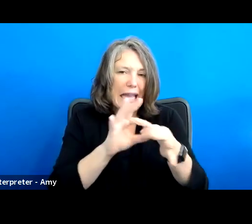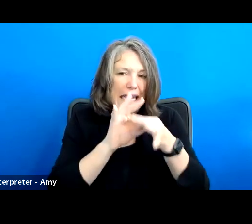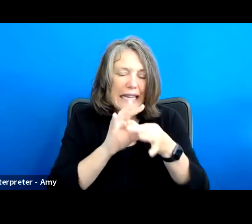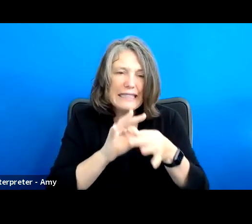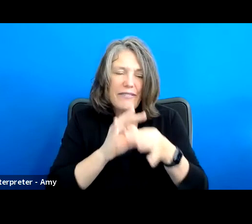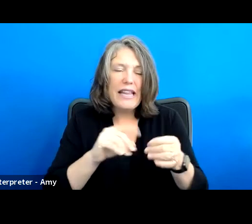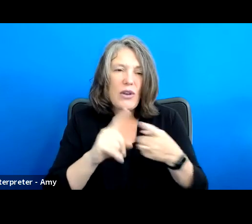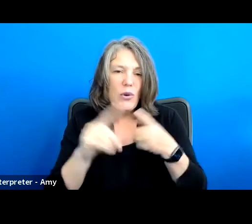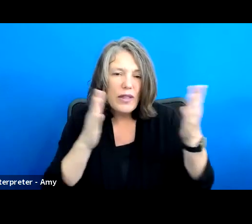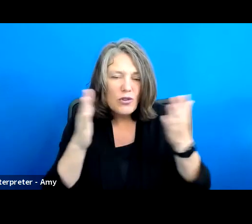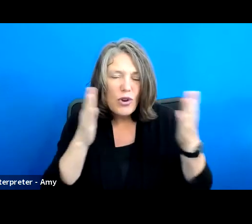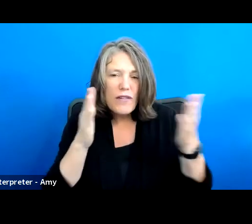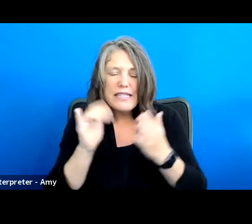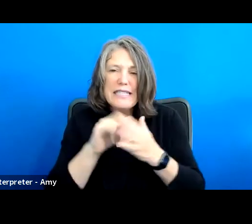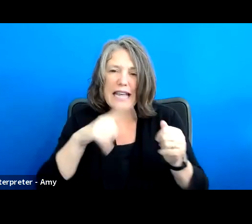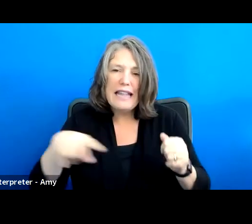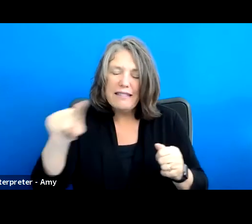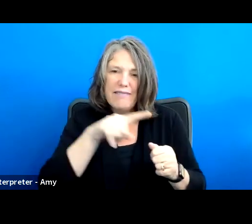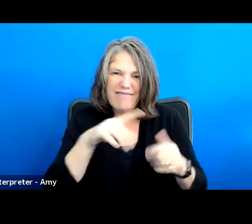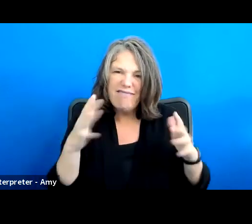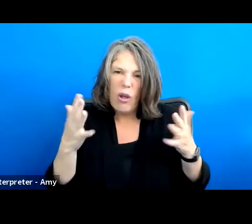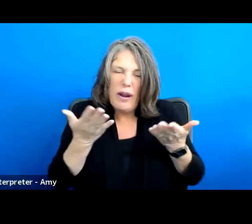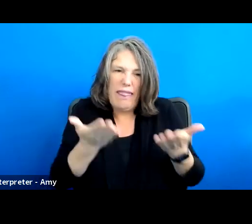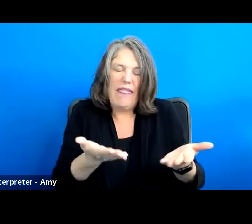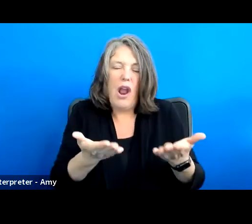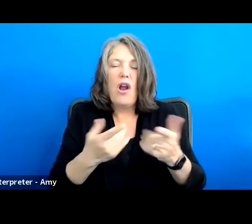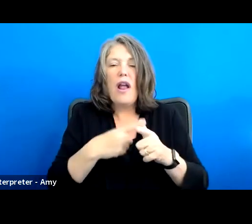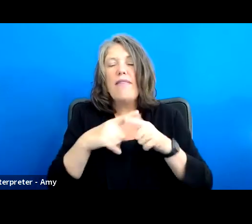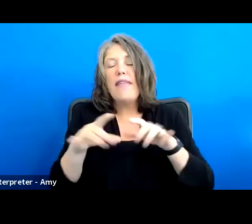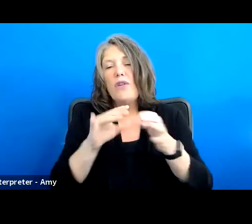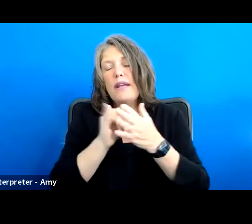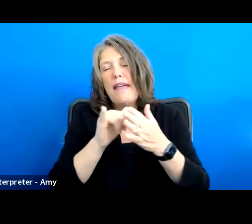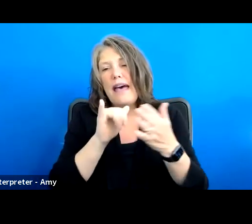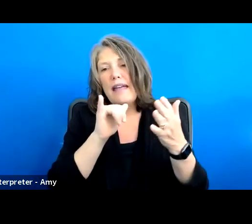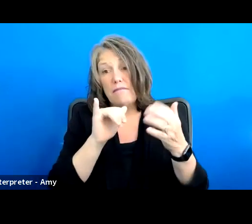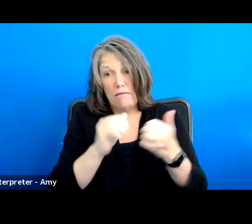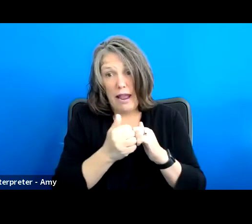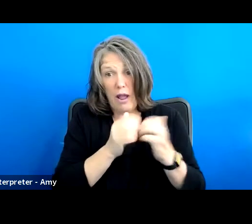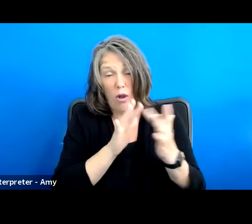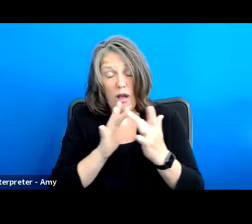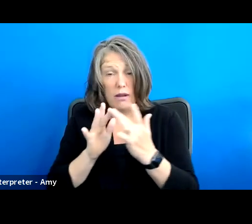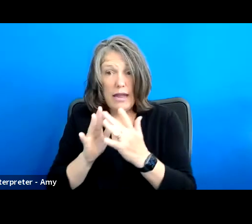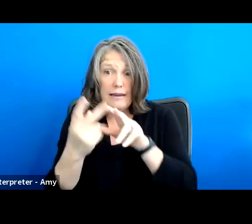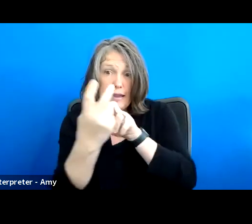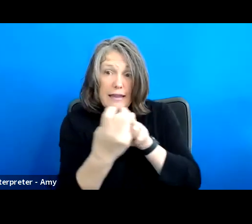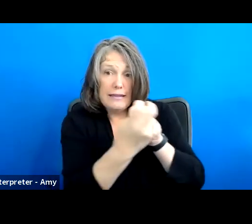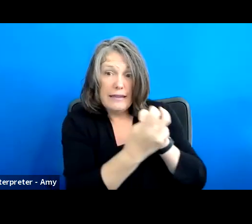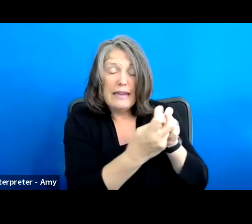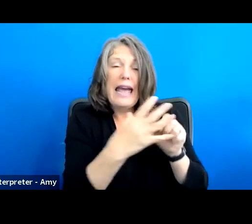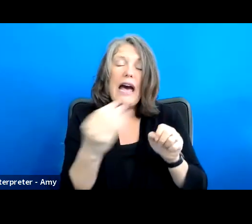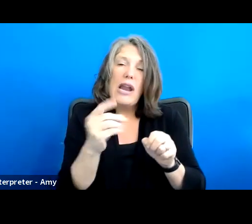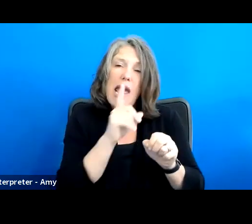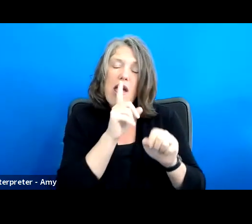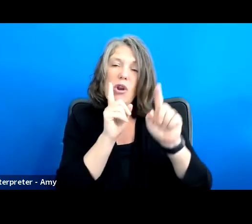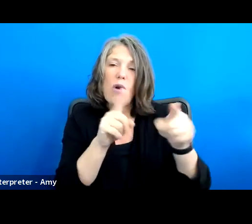connectivity to the services that exist. And then doing that by contacting and sitting down and going to